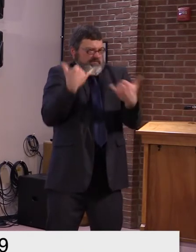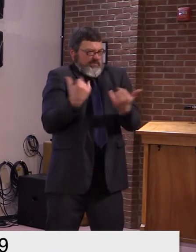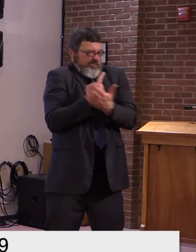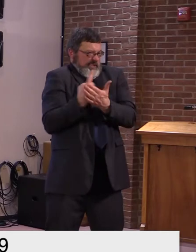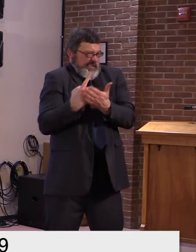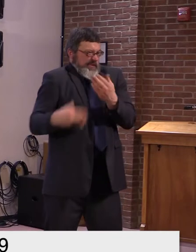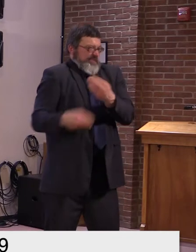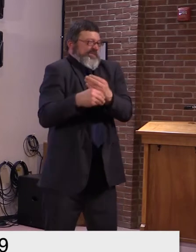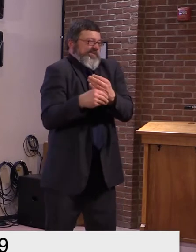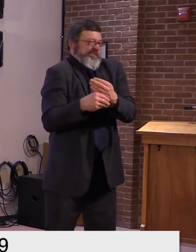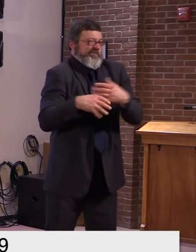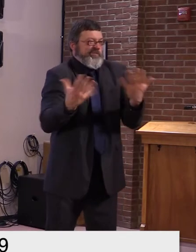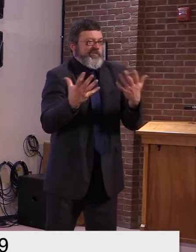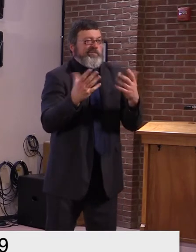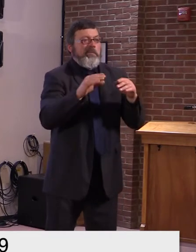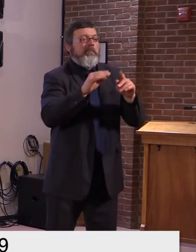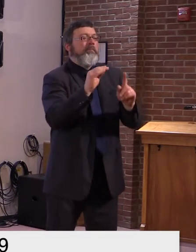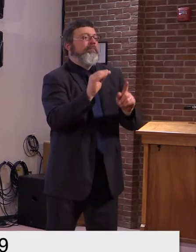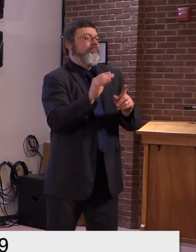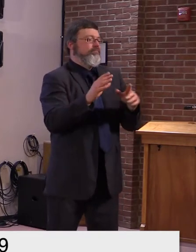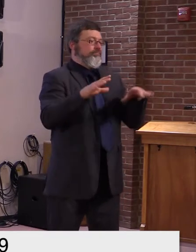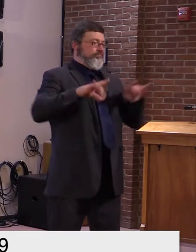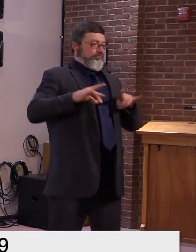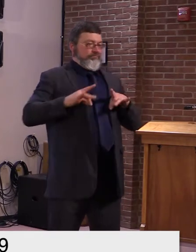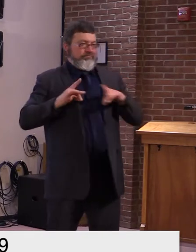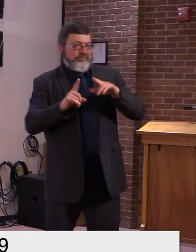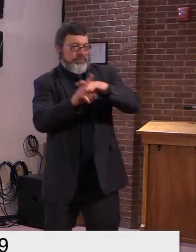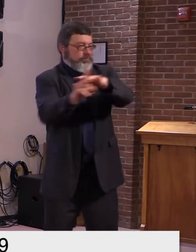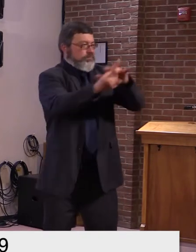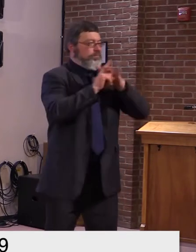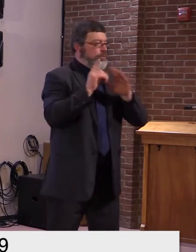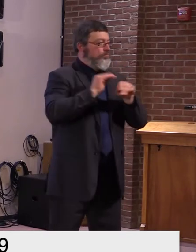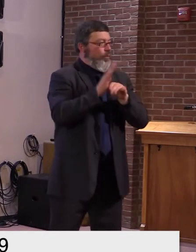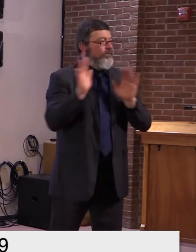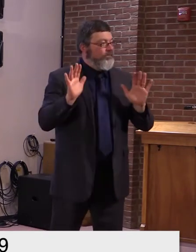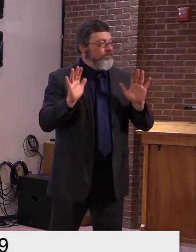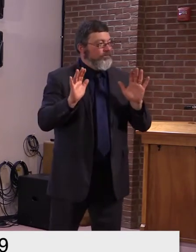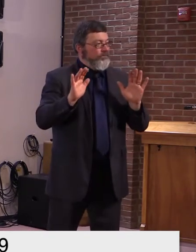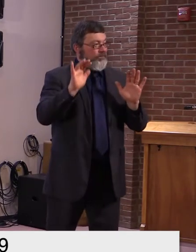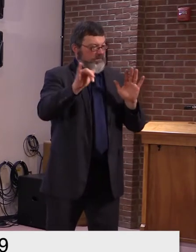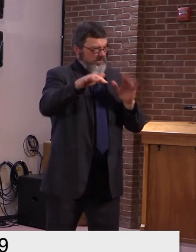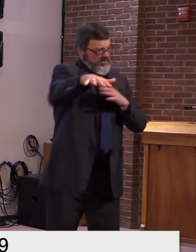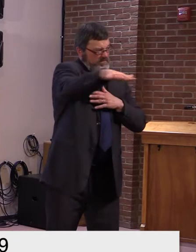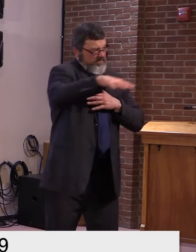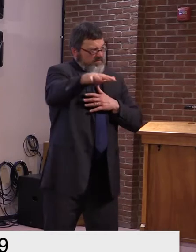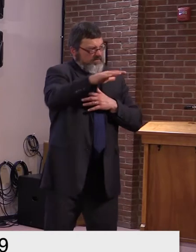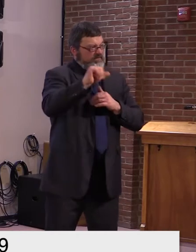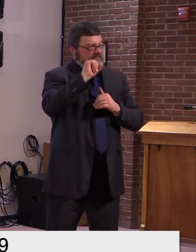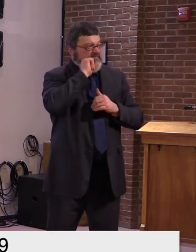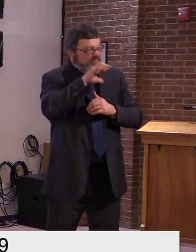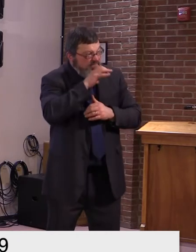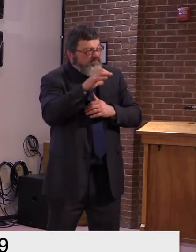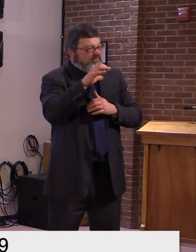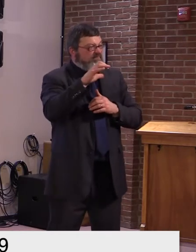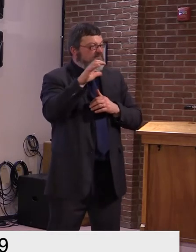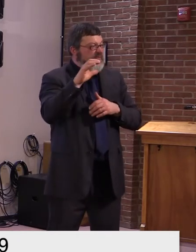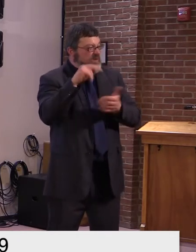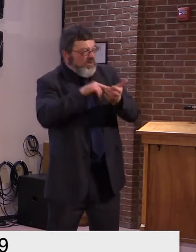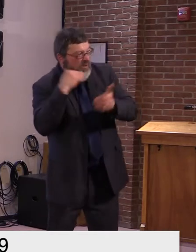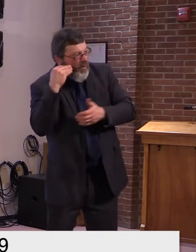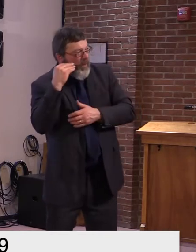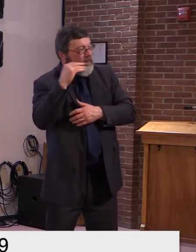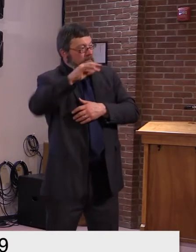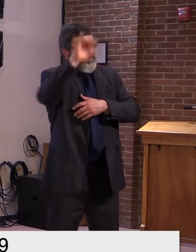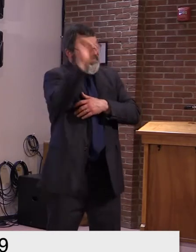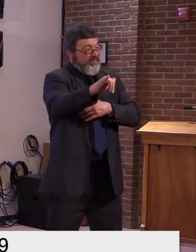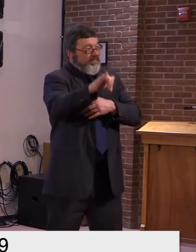in long-term care facilities account for only a small percentage of Vermont's overall case count, about 6%. Tragically, however,